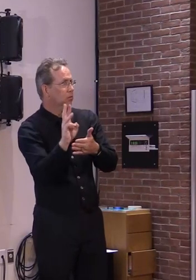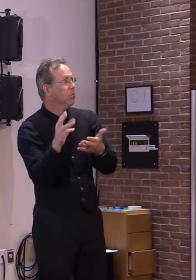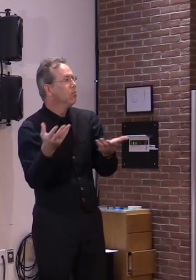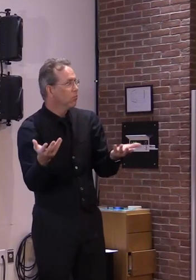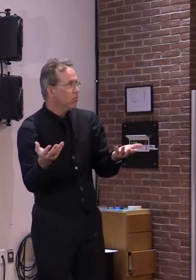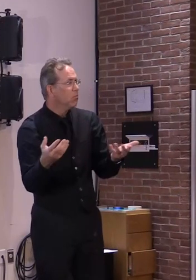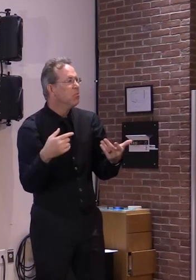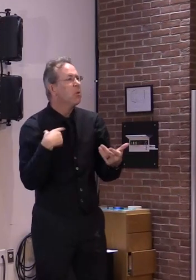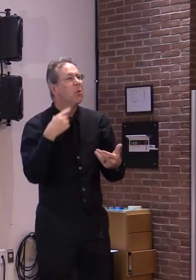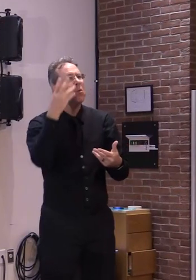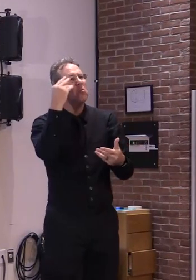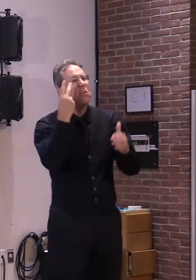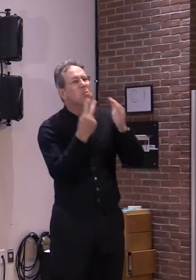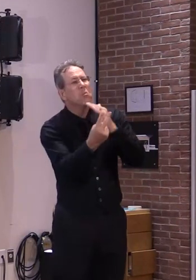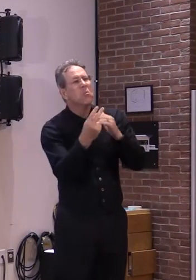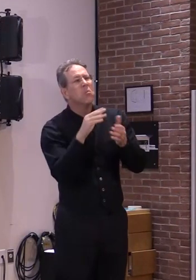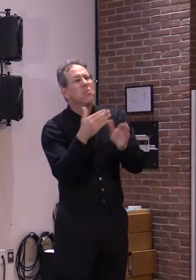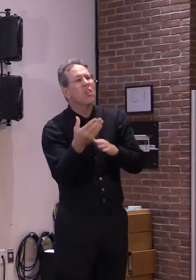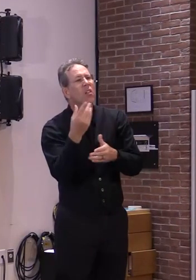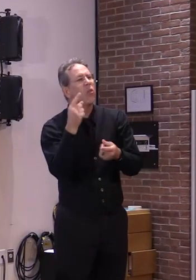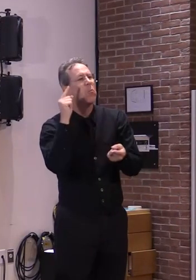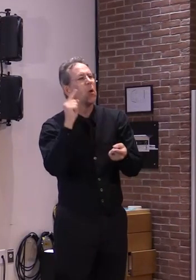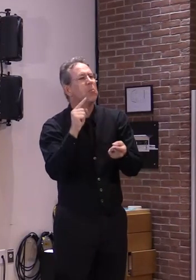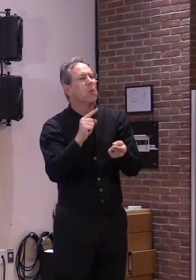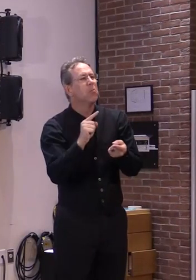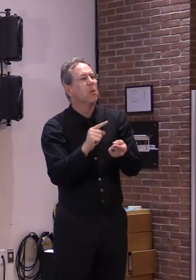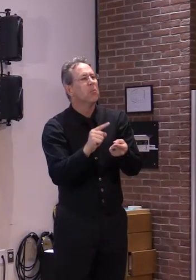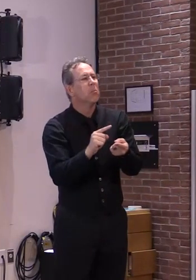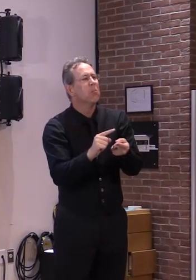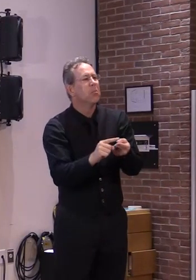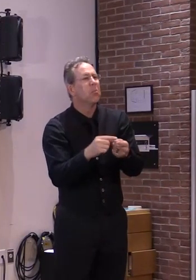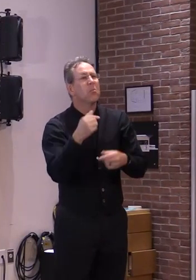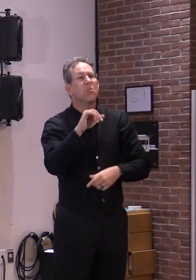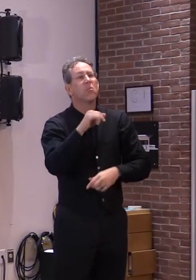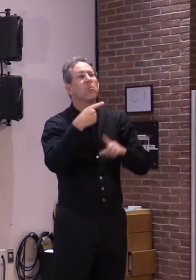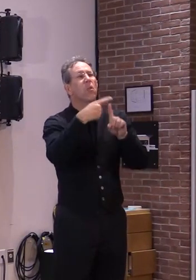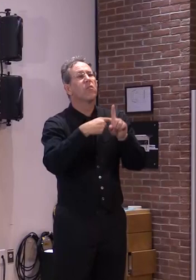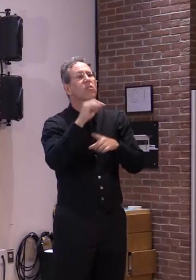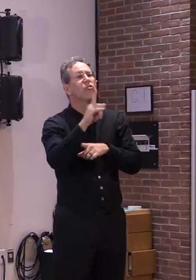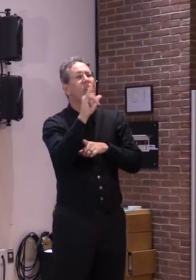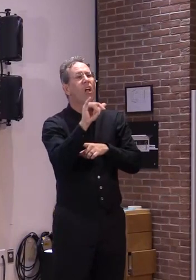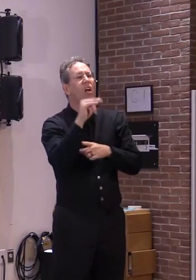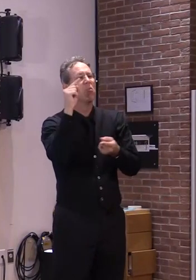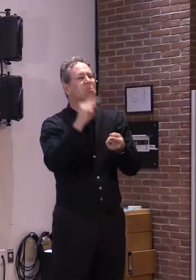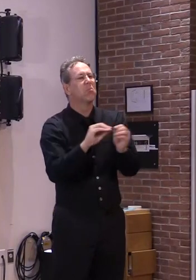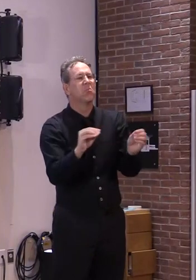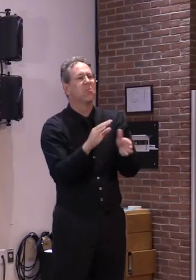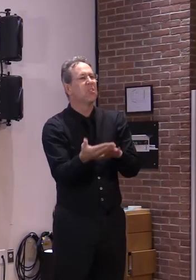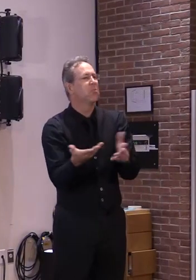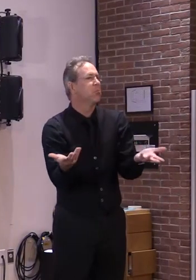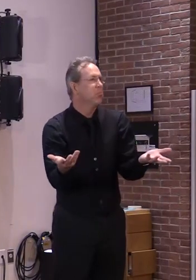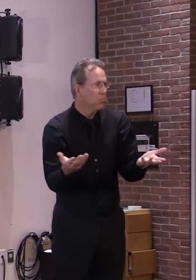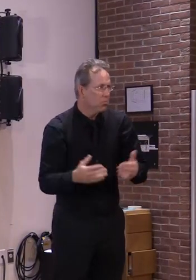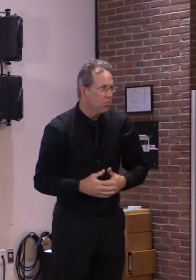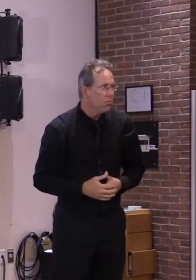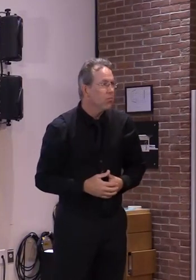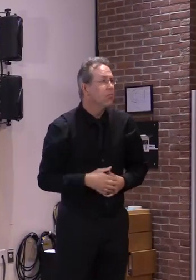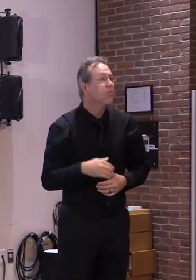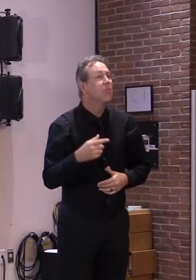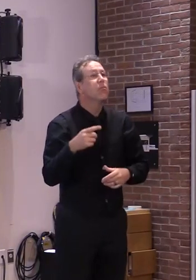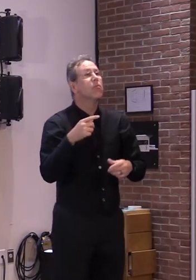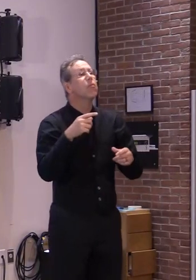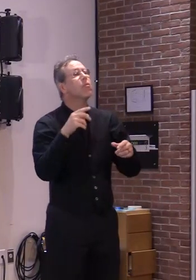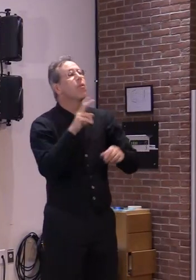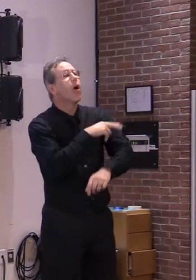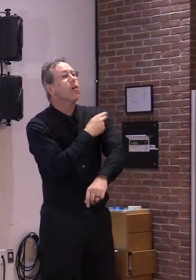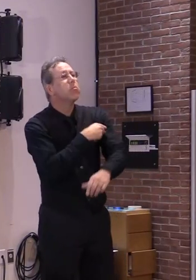through the month of July. Vermont's hospitalization rates also remain low, although we have seen an increase over the last 2 weeks,